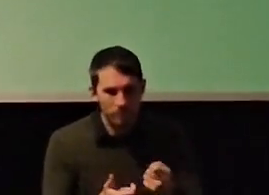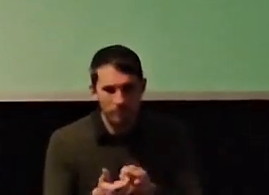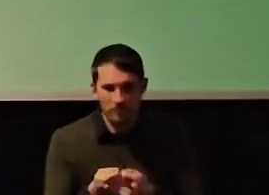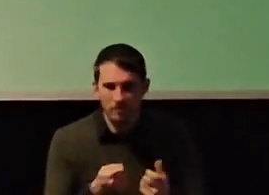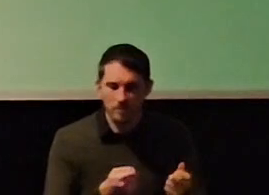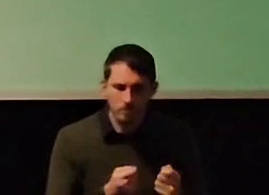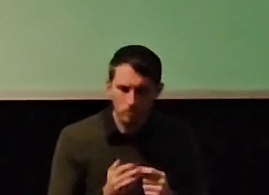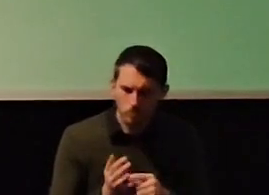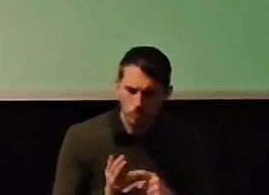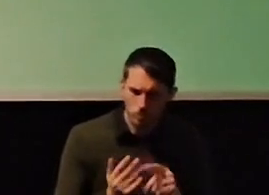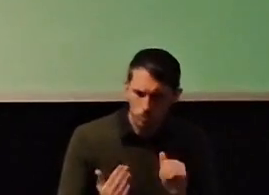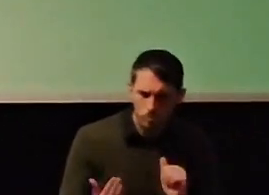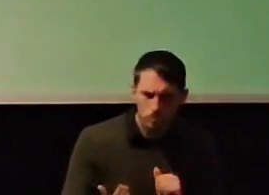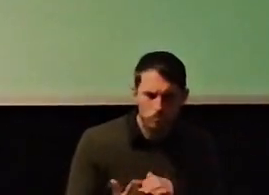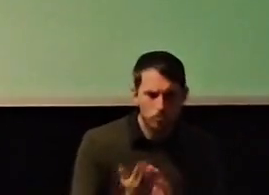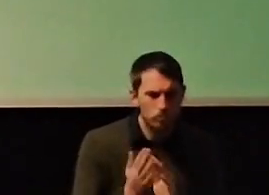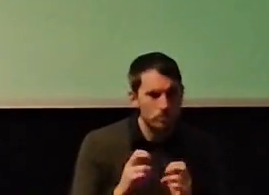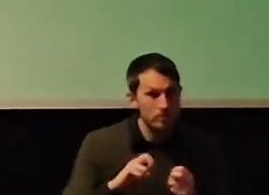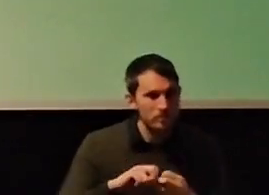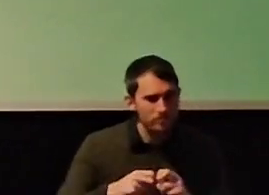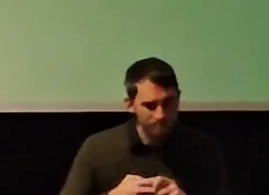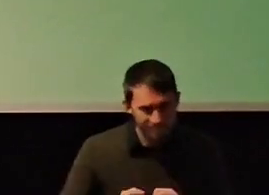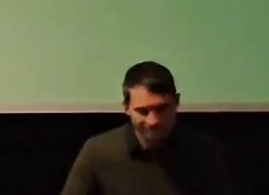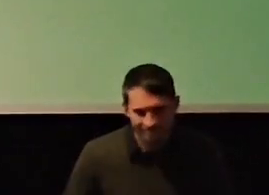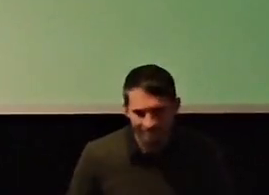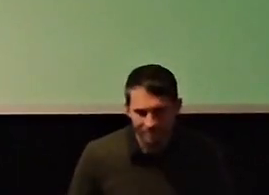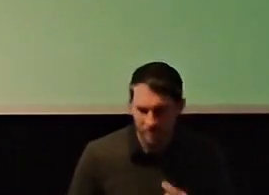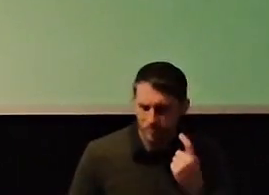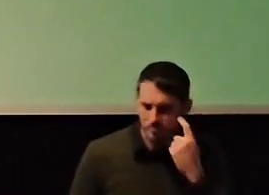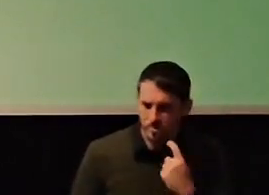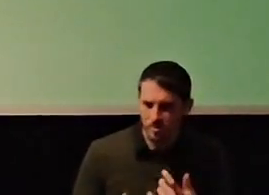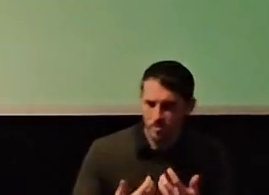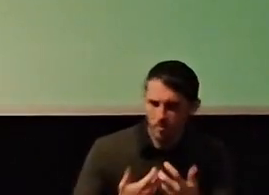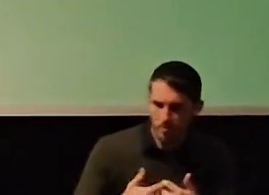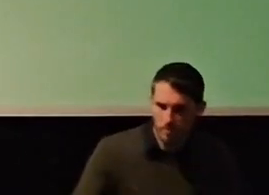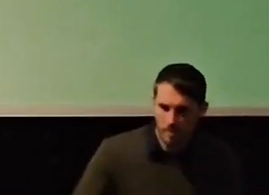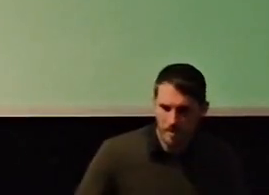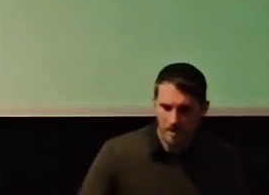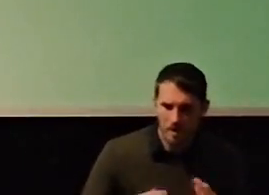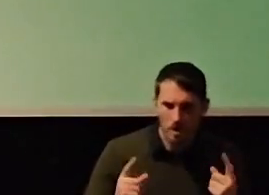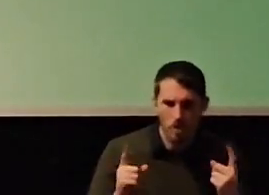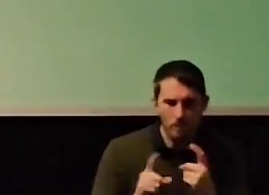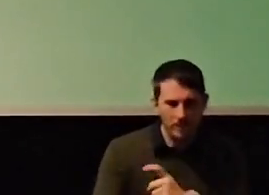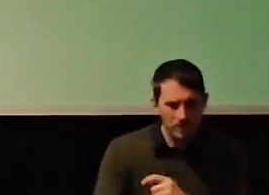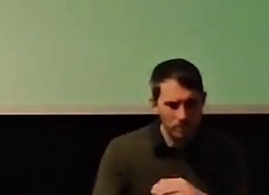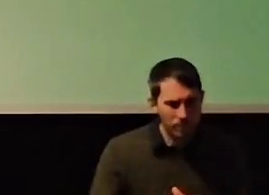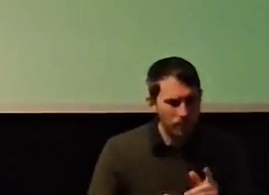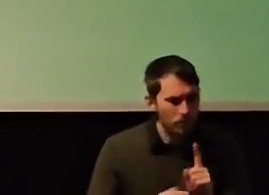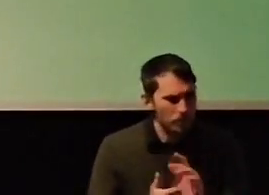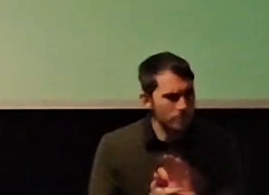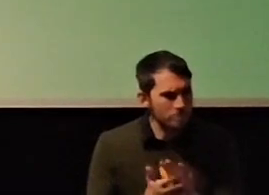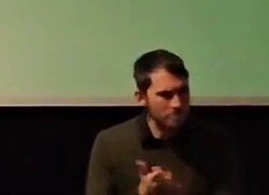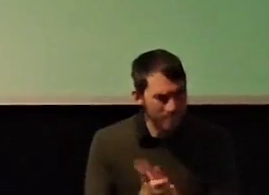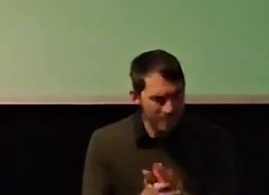to tackle some of these issues and to try to kind of work out the complexity of what does it mean